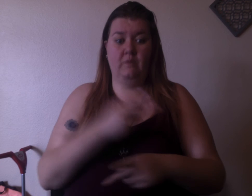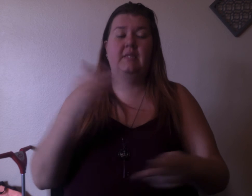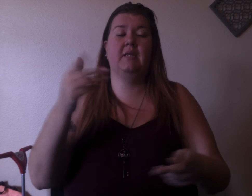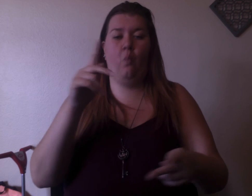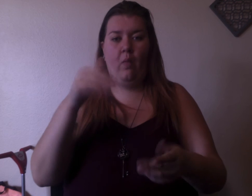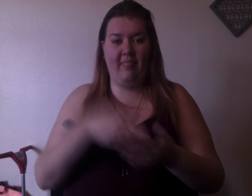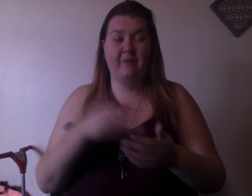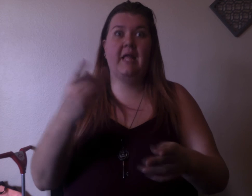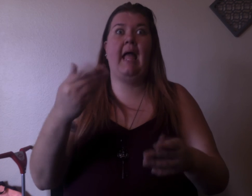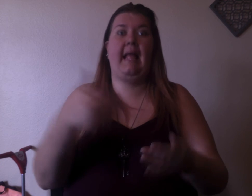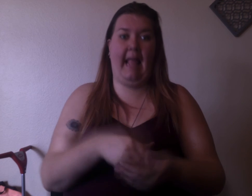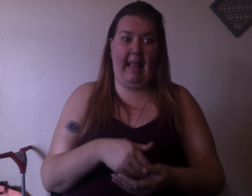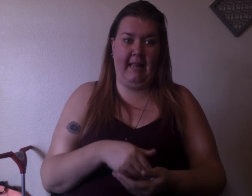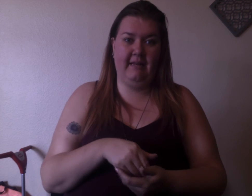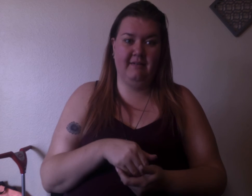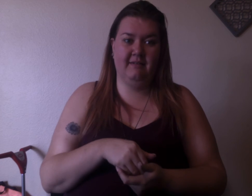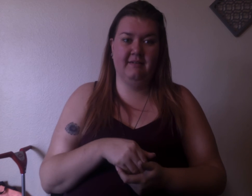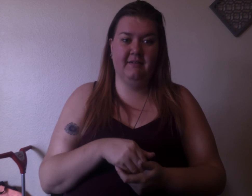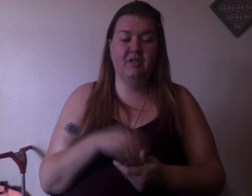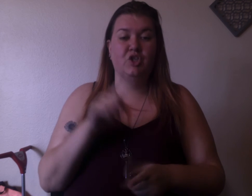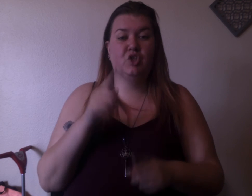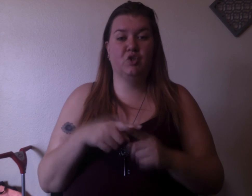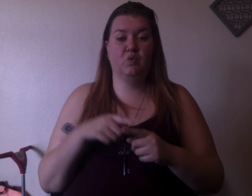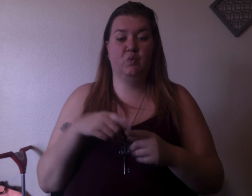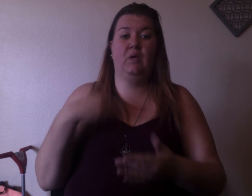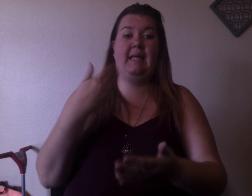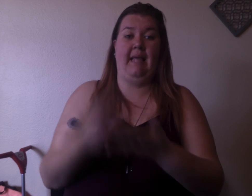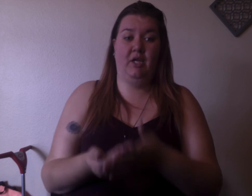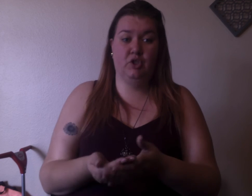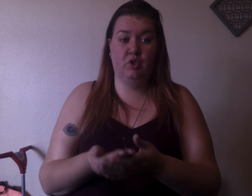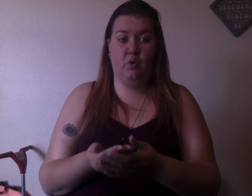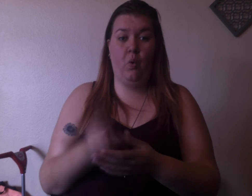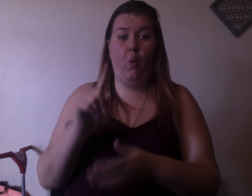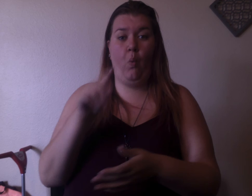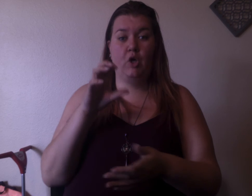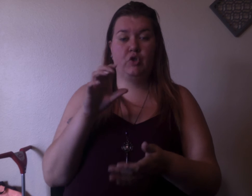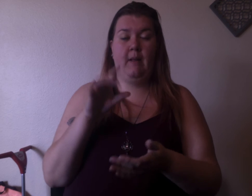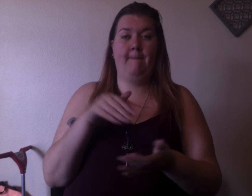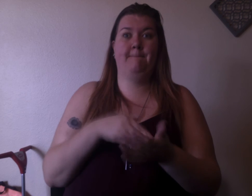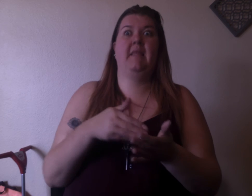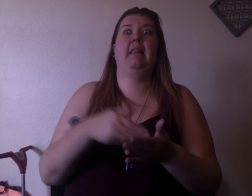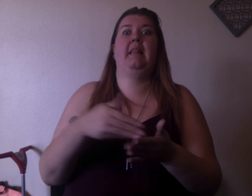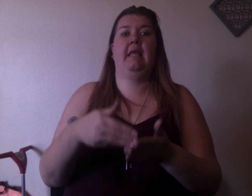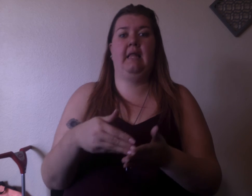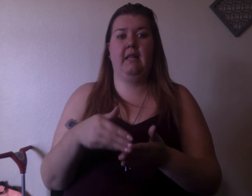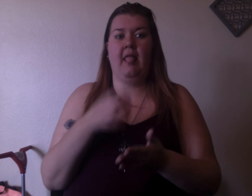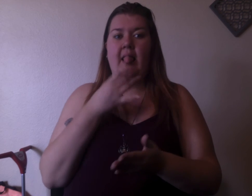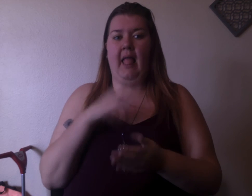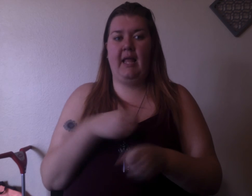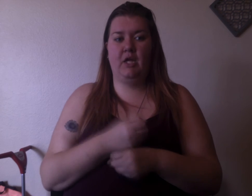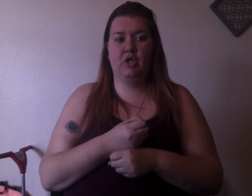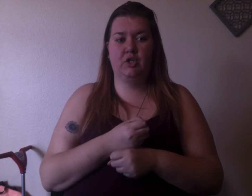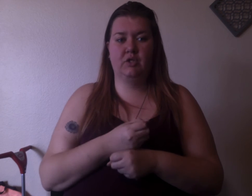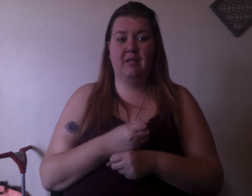1,000 again, to get to 100 billion light years. And the universe, for all we know, might be much, much, much, much larger.